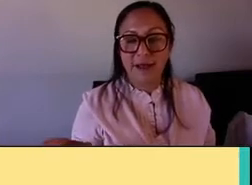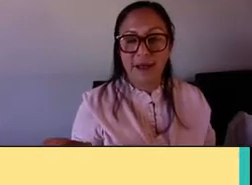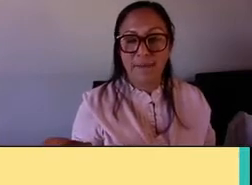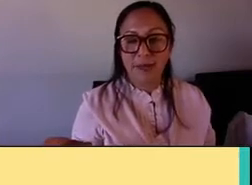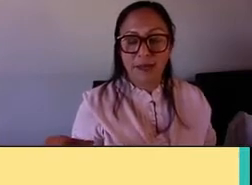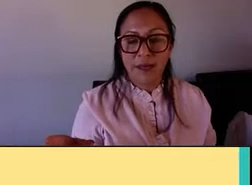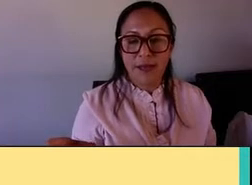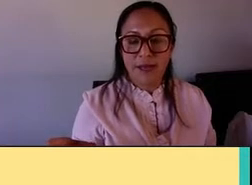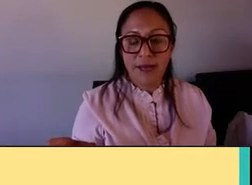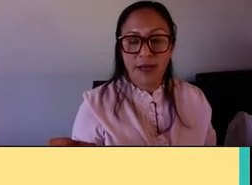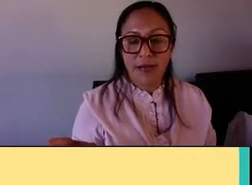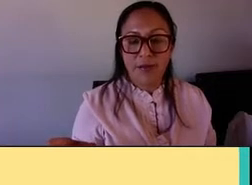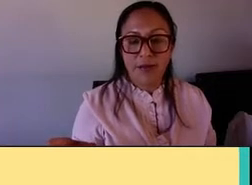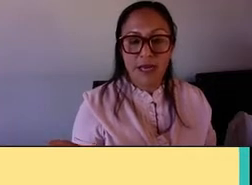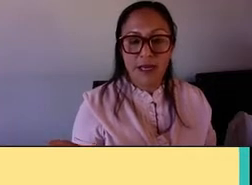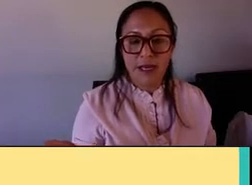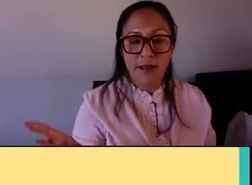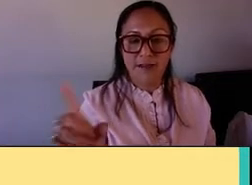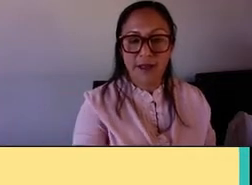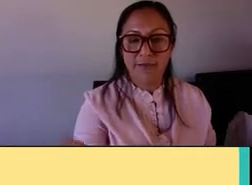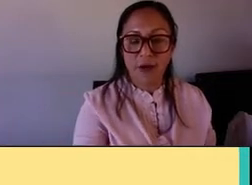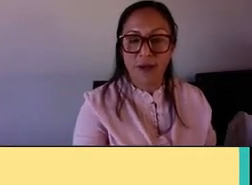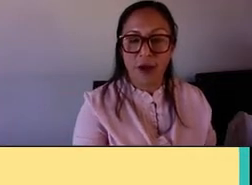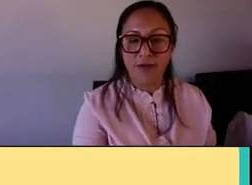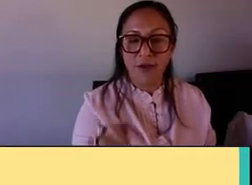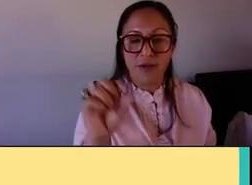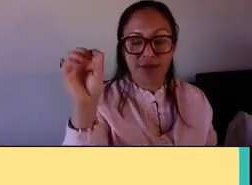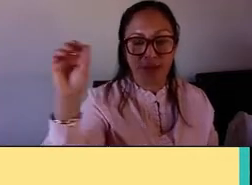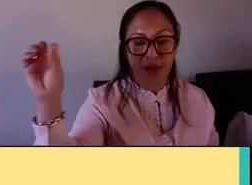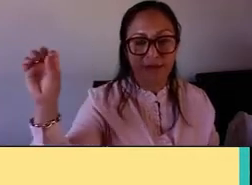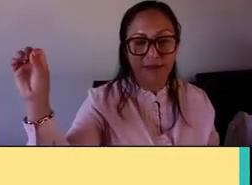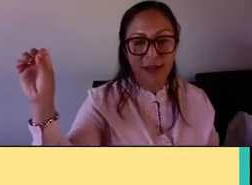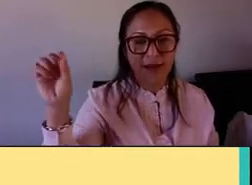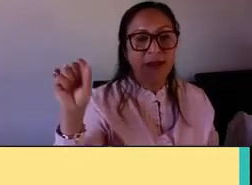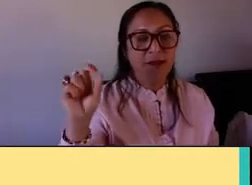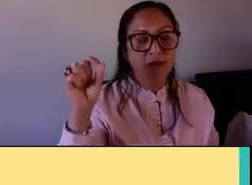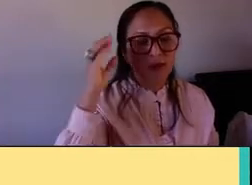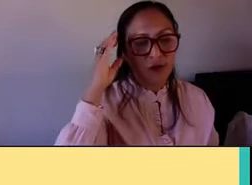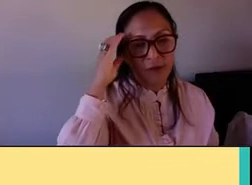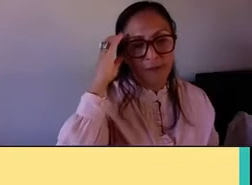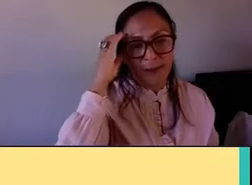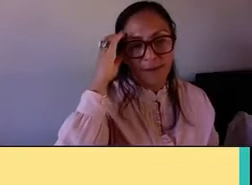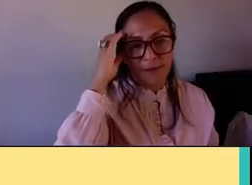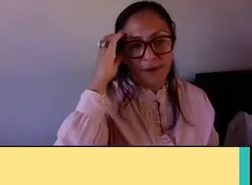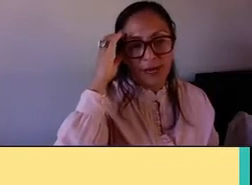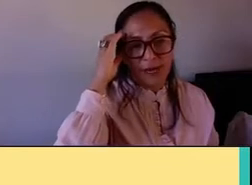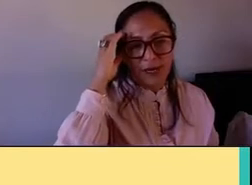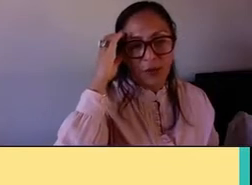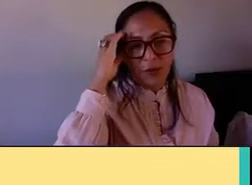signs uh, in this kind of form, and also with some lines on the side, so you can try to